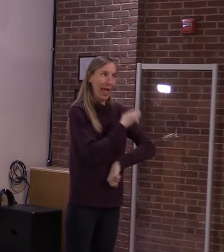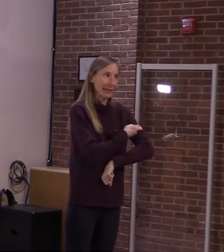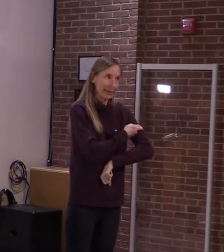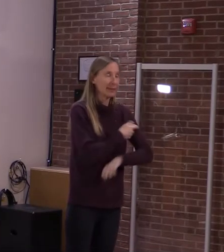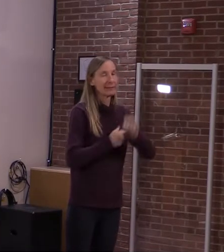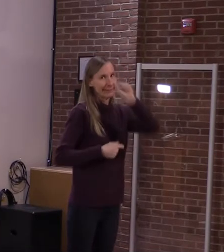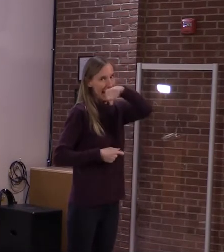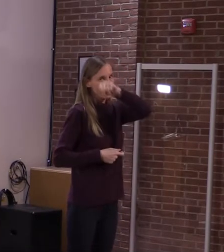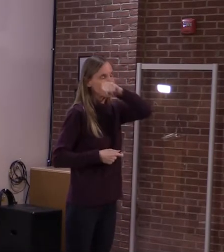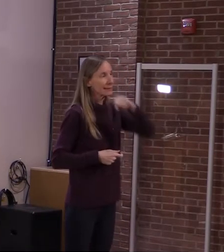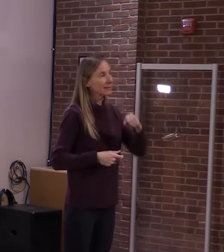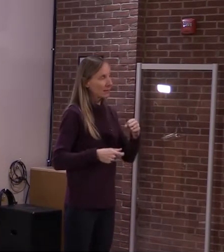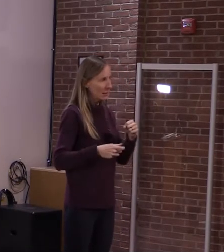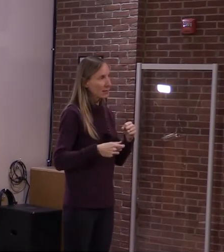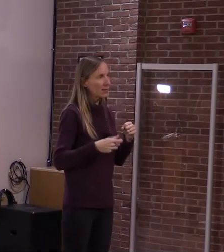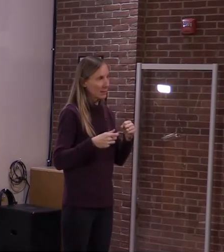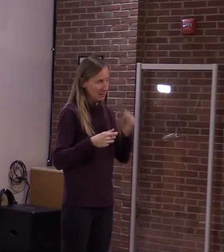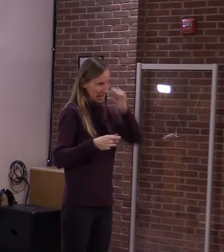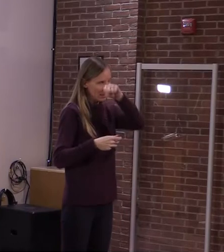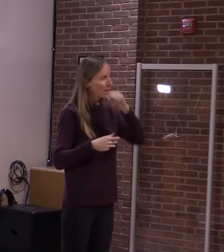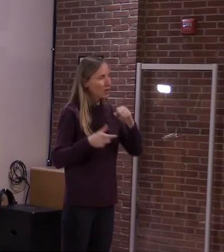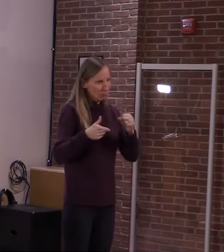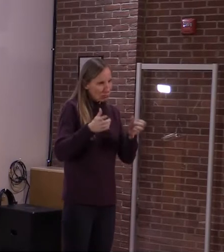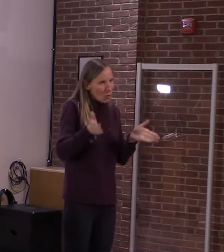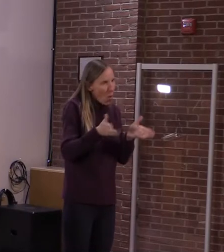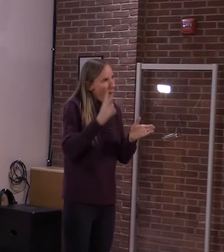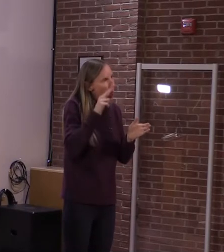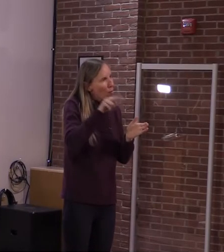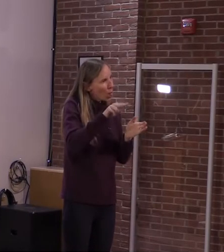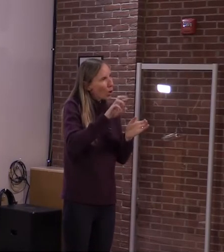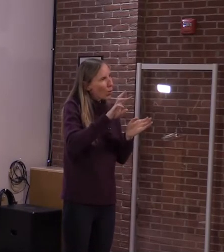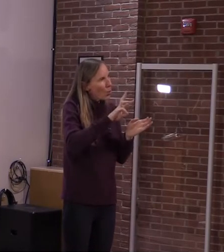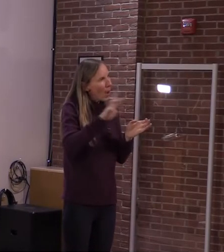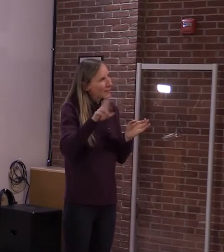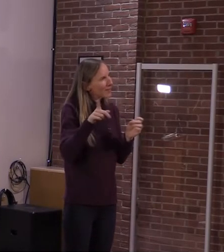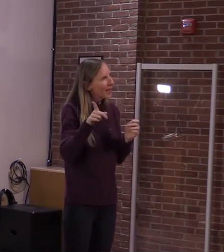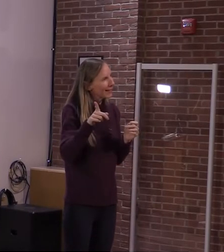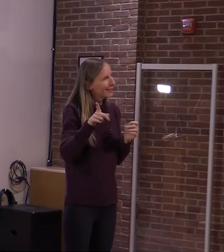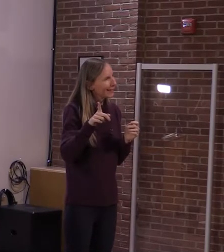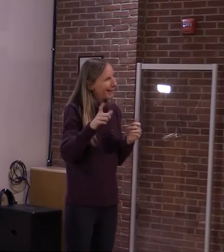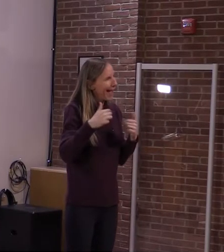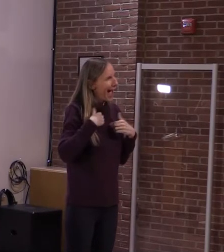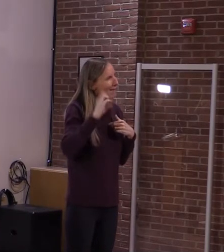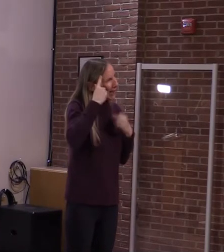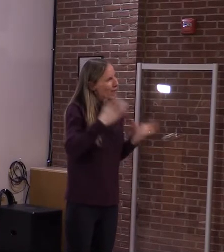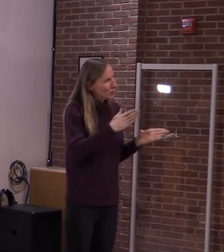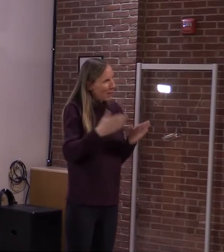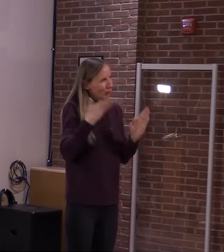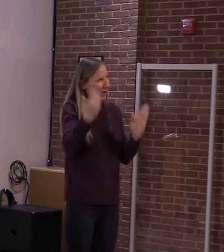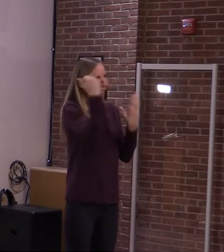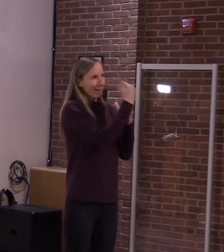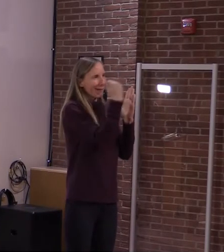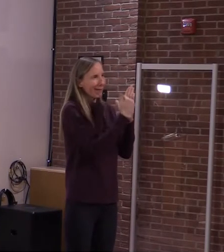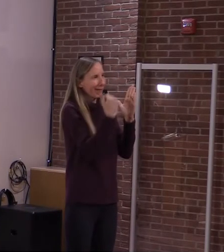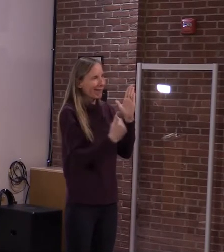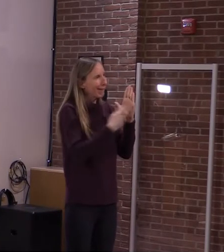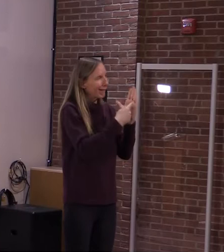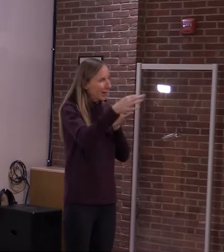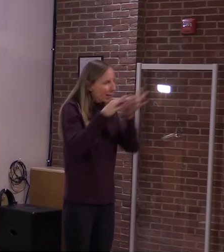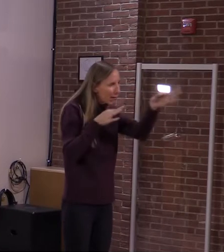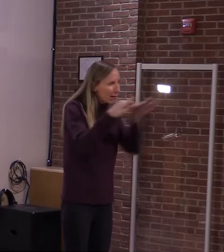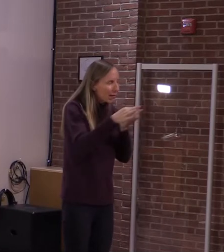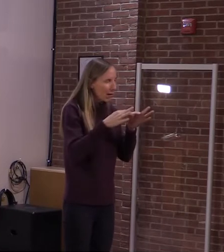you're looking for that specificity at this moment, I just encourage you to go to the Vermont Forward plan. That describes the